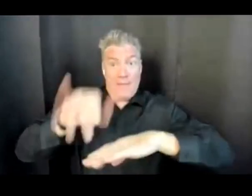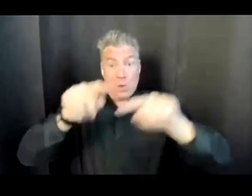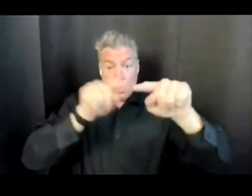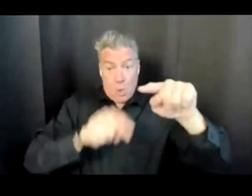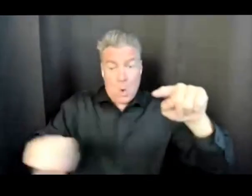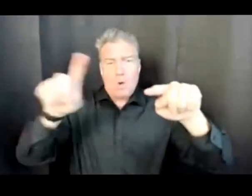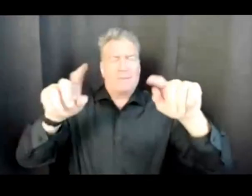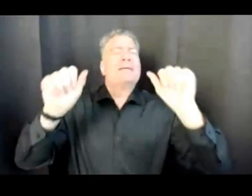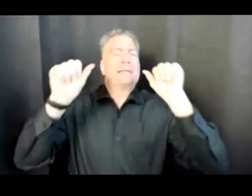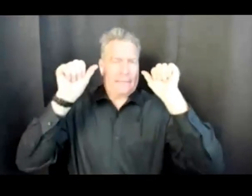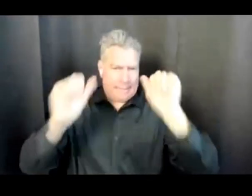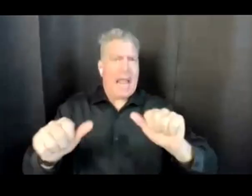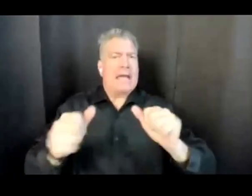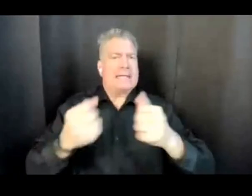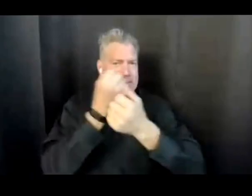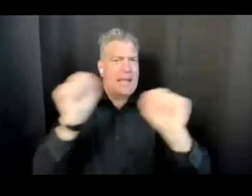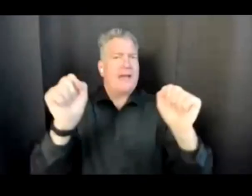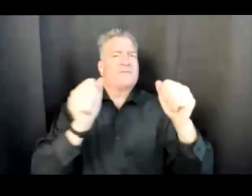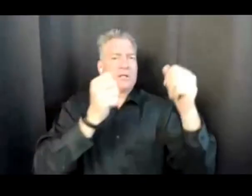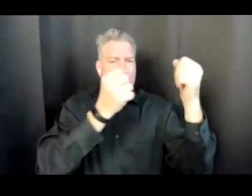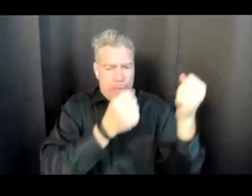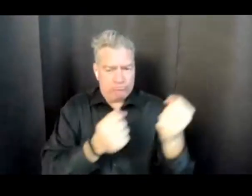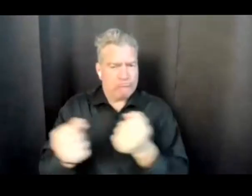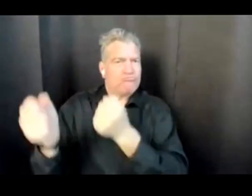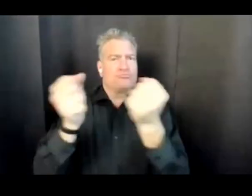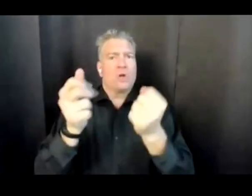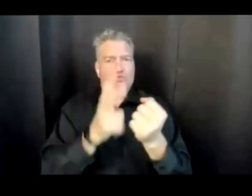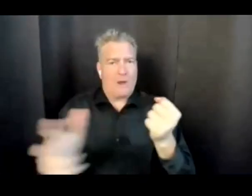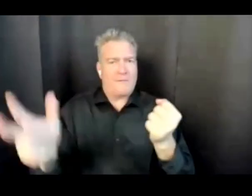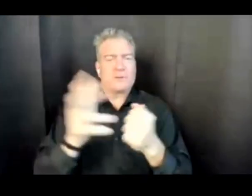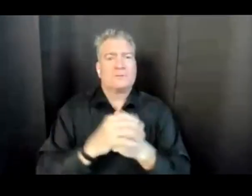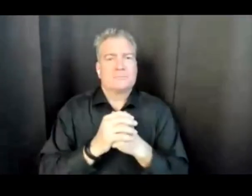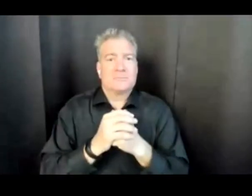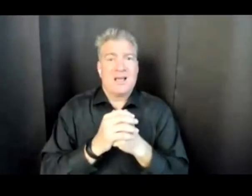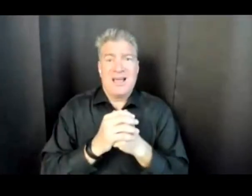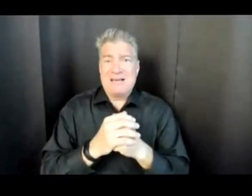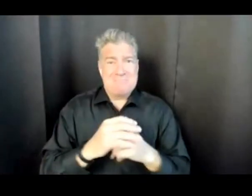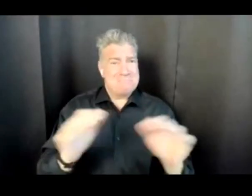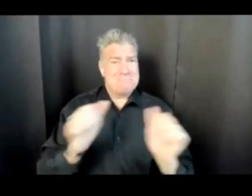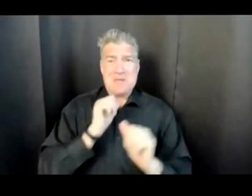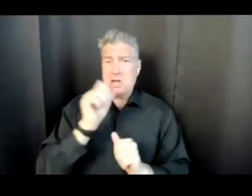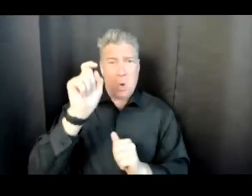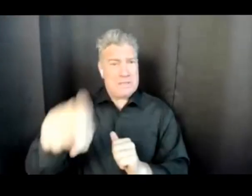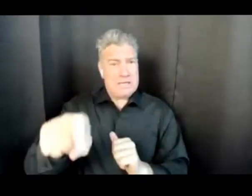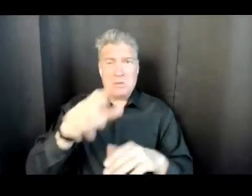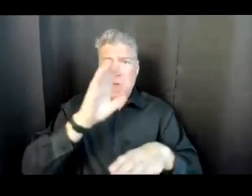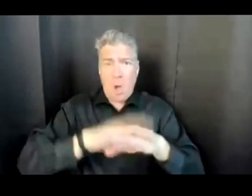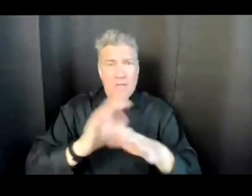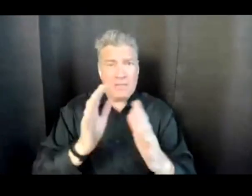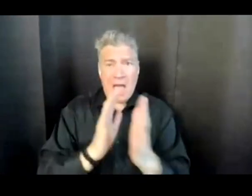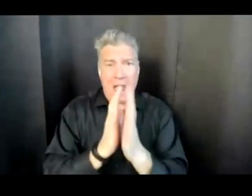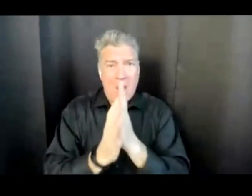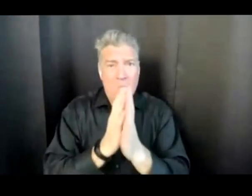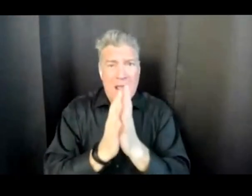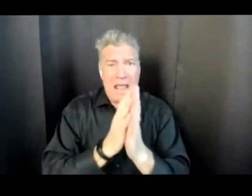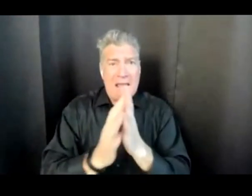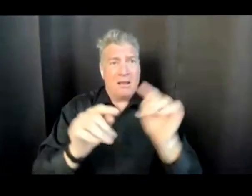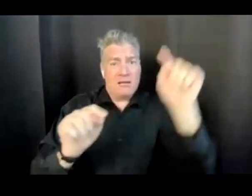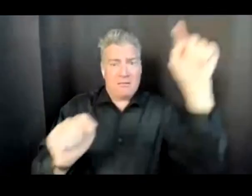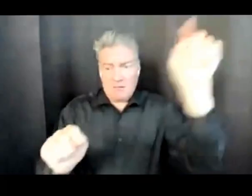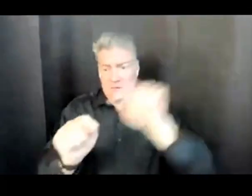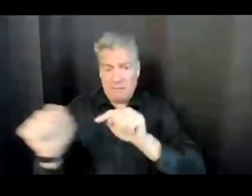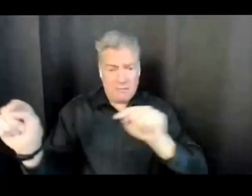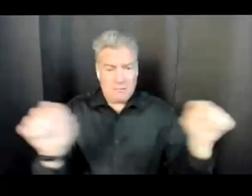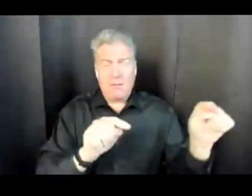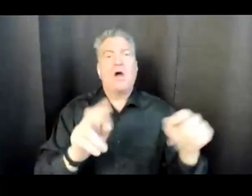metro area. So please, if you are CMV, you don't have legitimate reasons to be on the connector, use 285 bypass as you're supposed